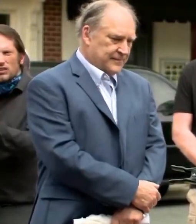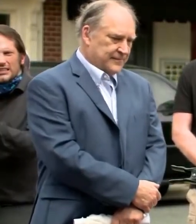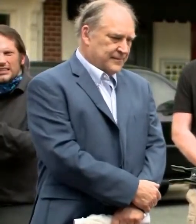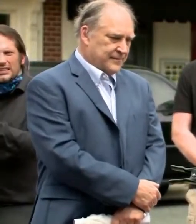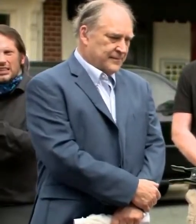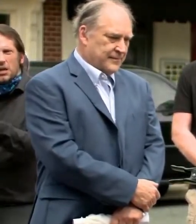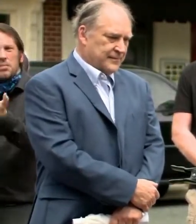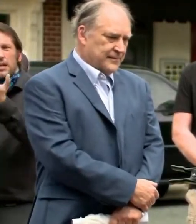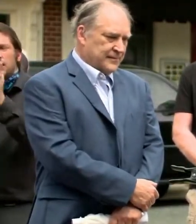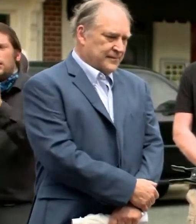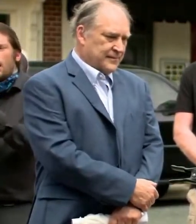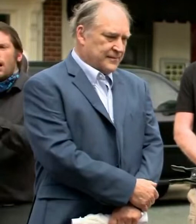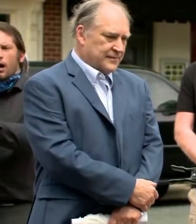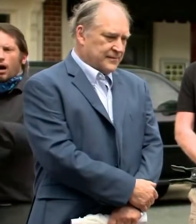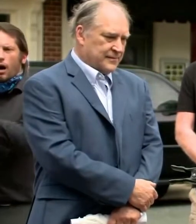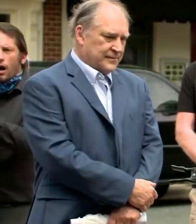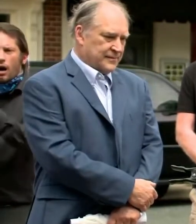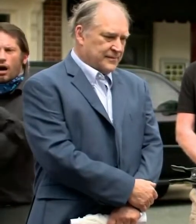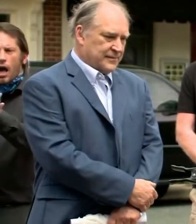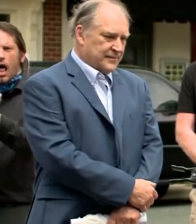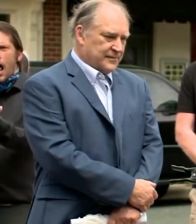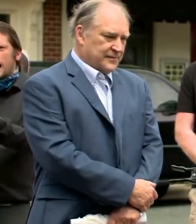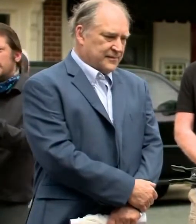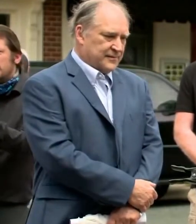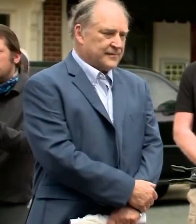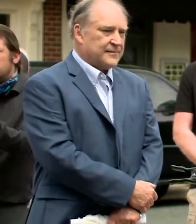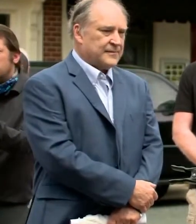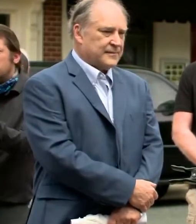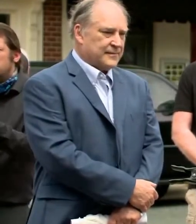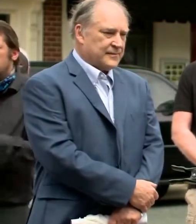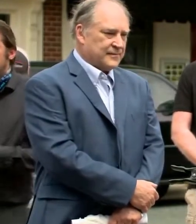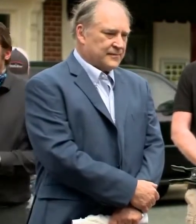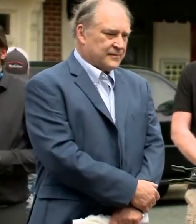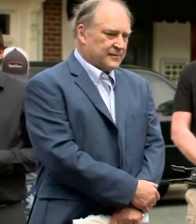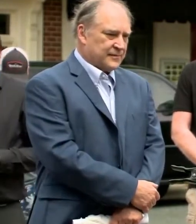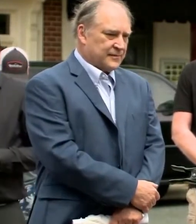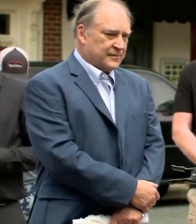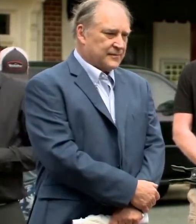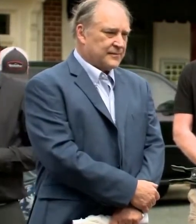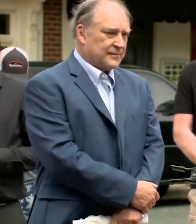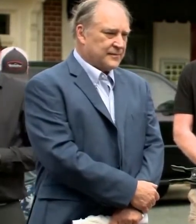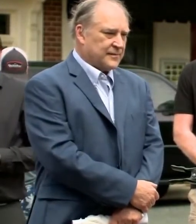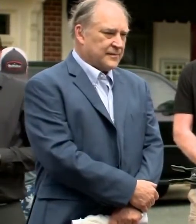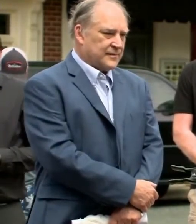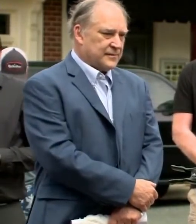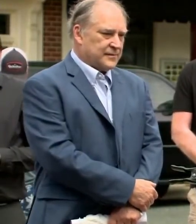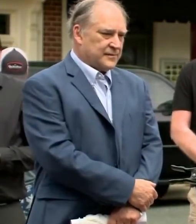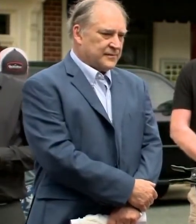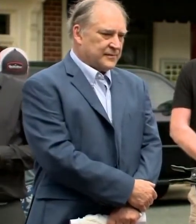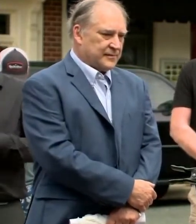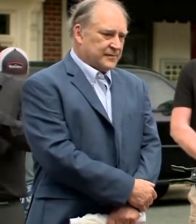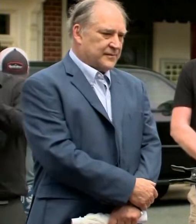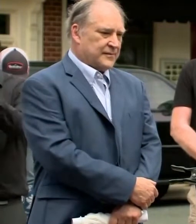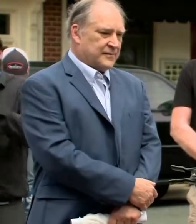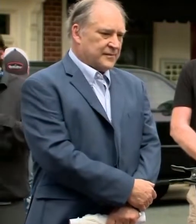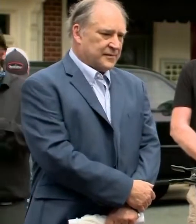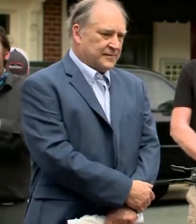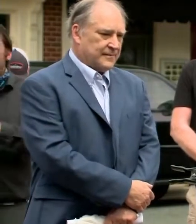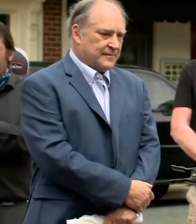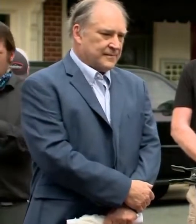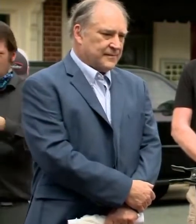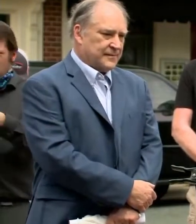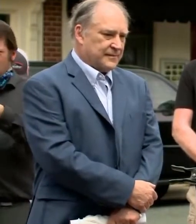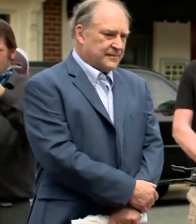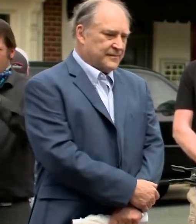person. As we move forward, if you look at some of the other jurisdictions, phase two activities include increasing capacity for